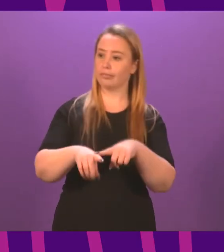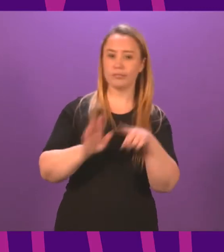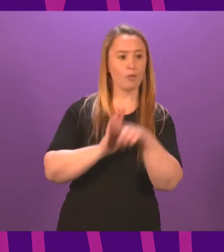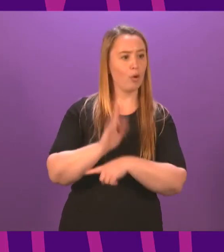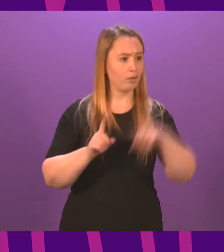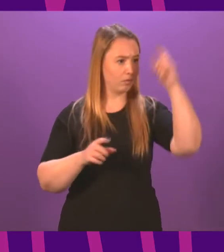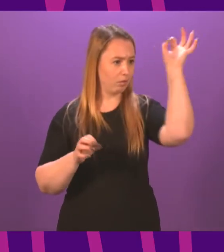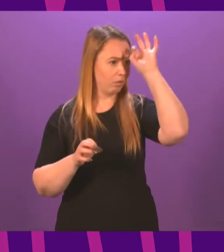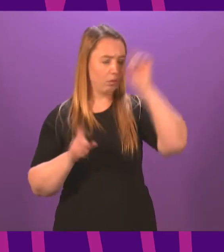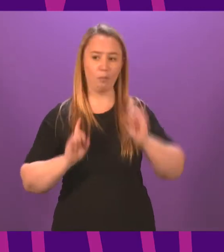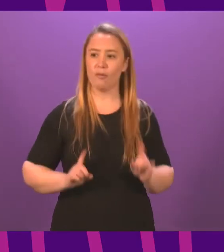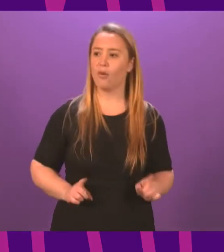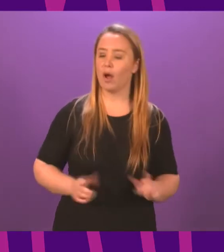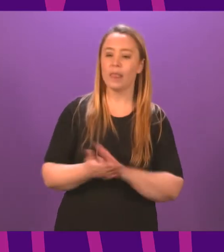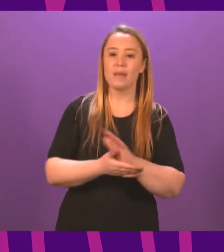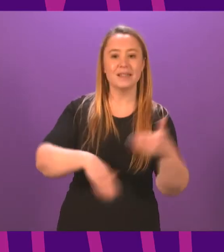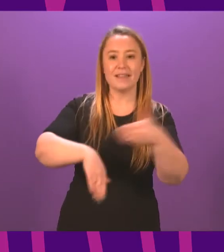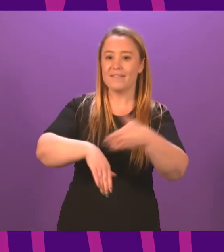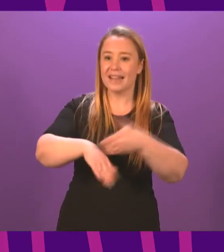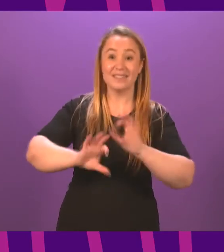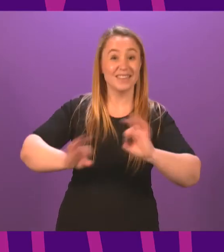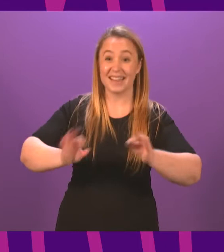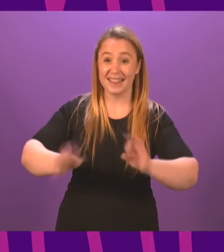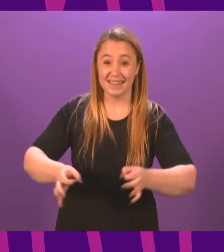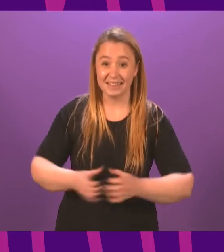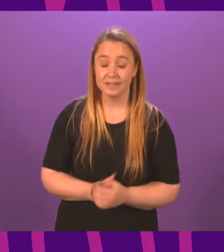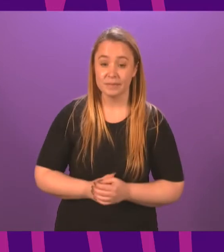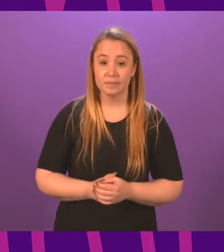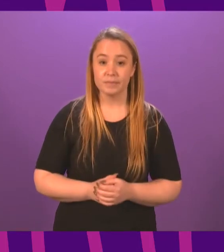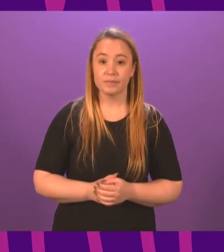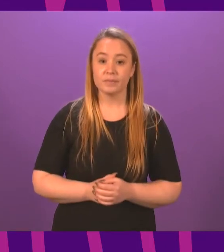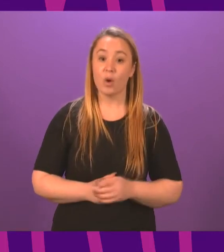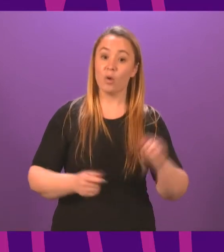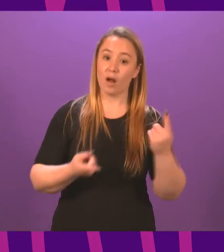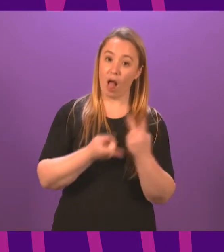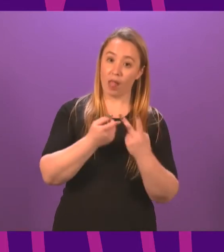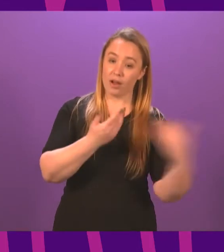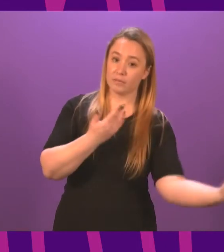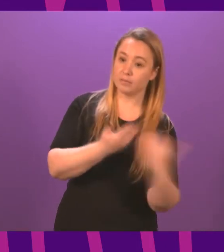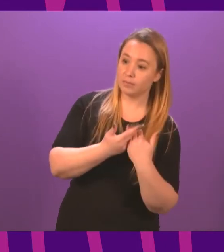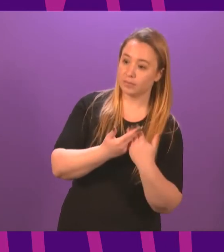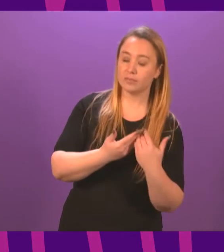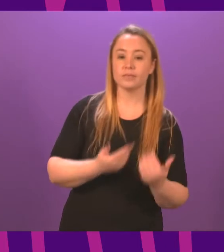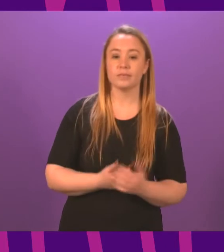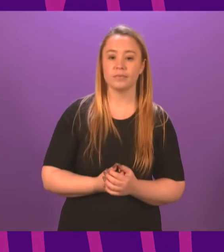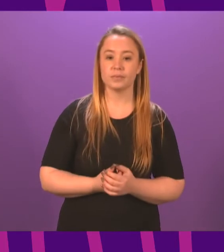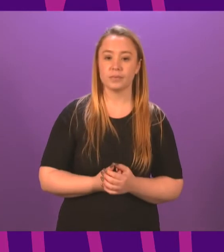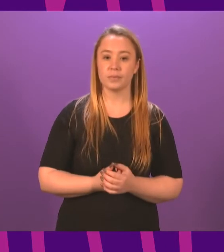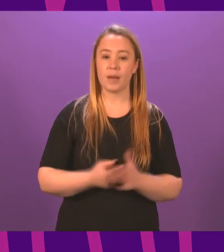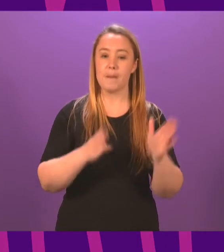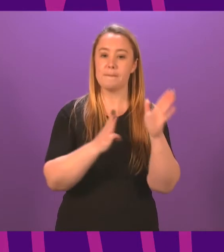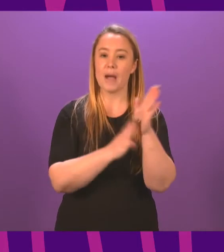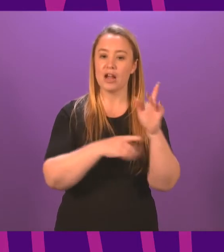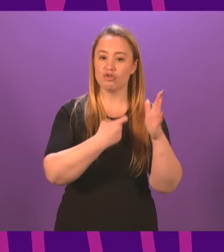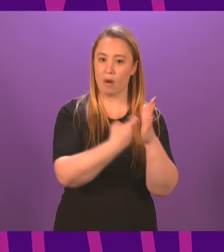restrictions, the less effective these measures will be. So when you have... Yes, I'll take an intervention from Mr Rumbles. Mike Rumbles.